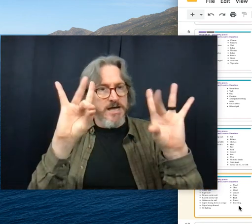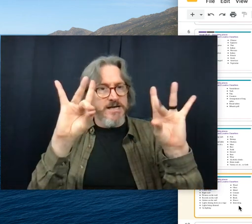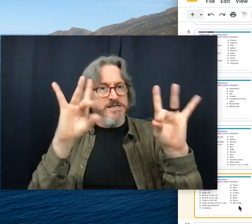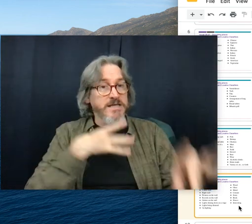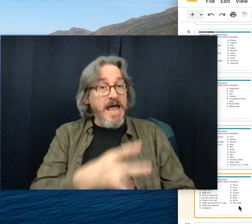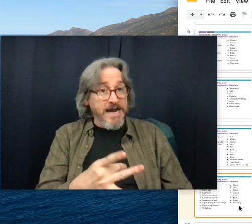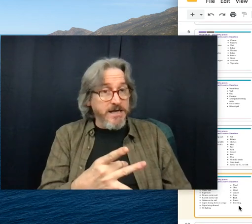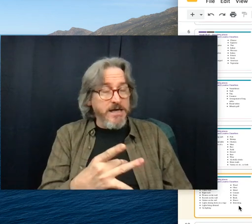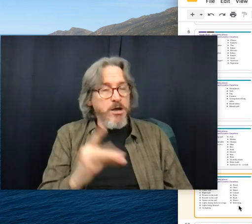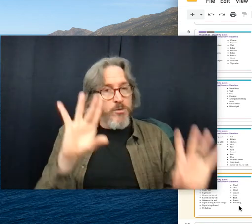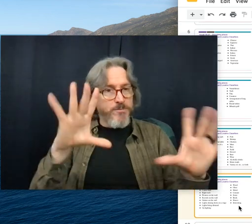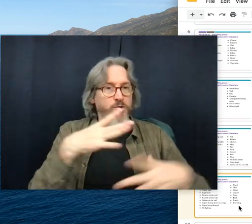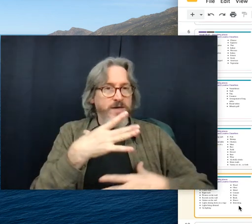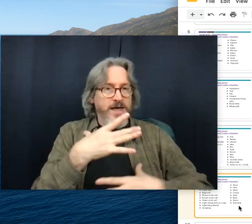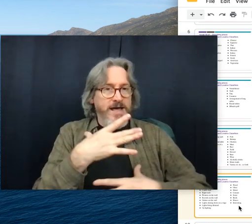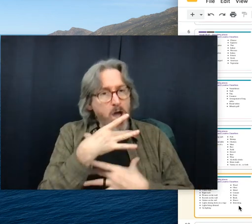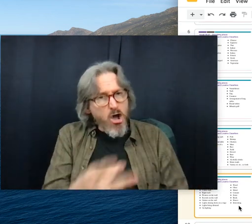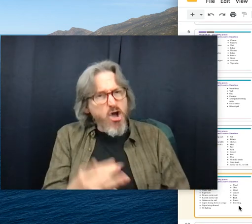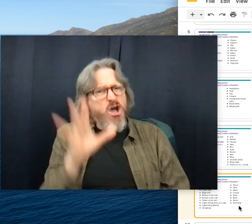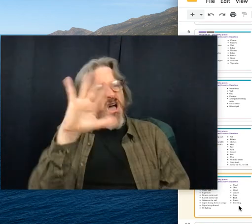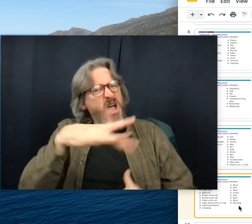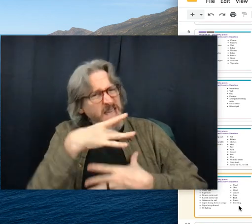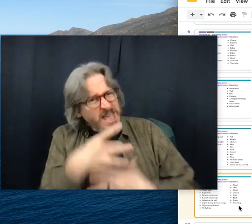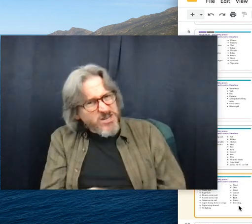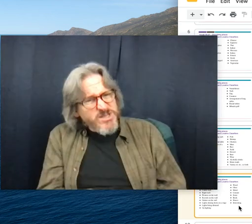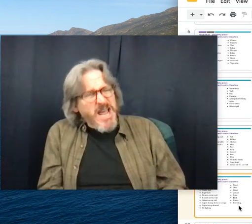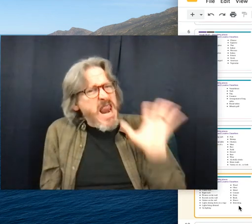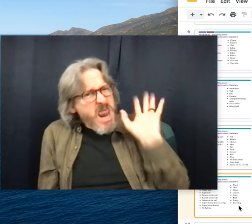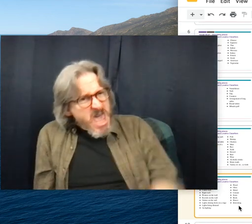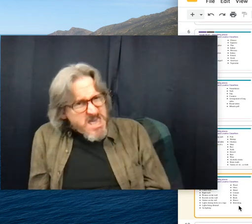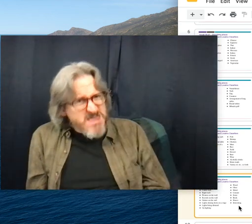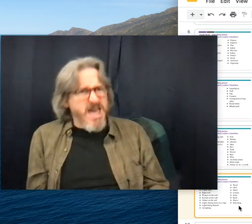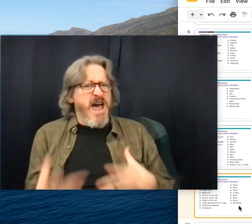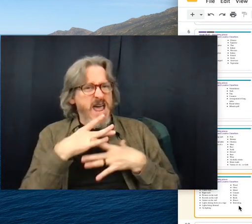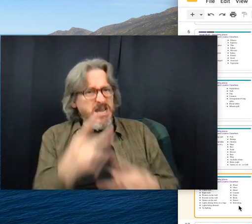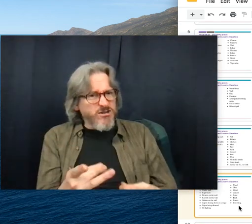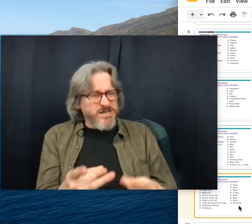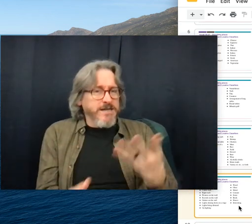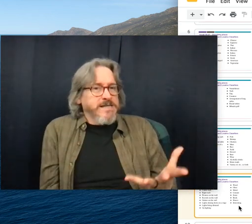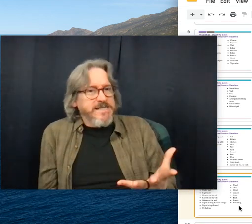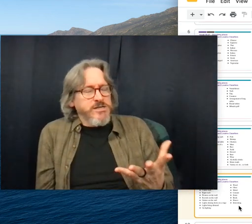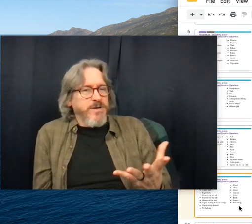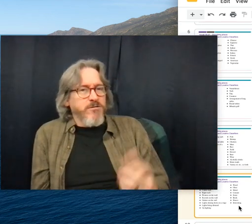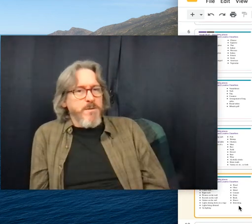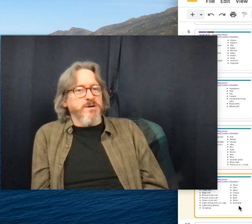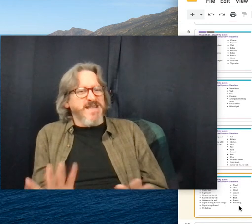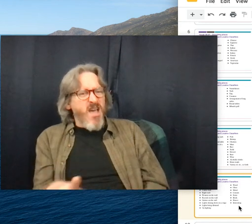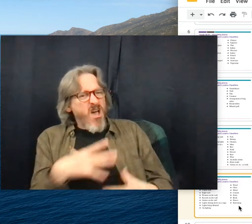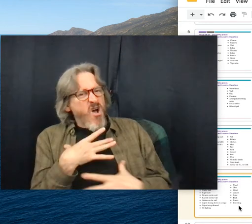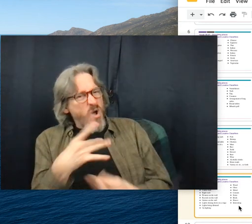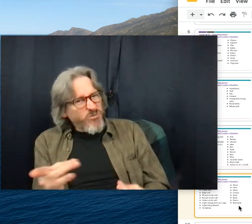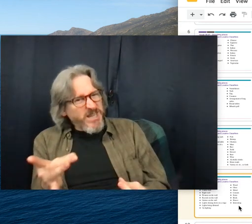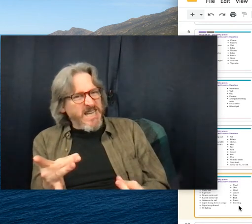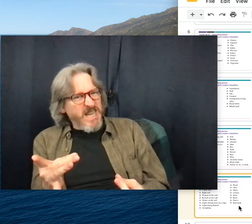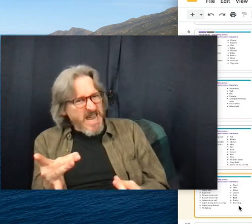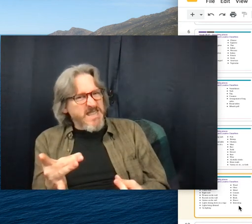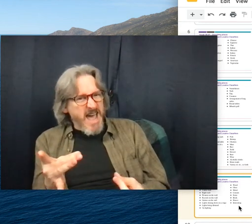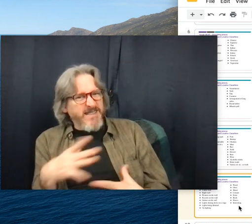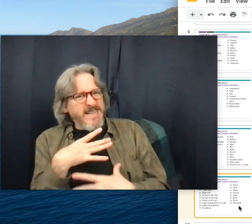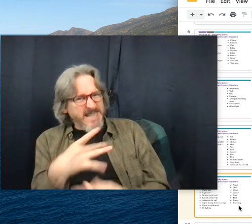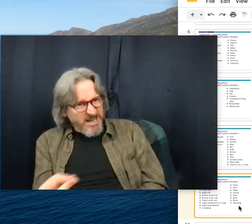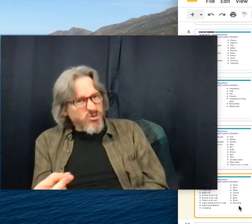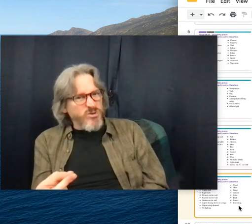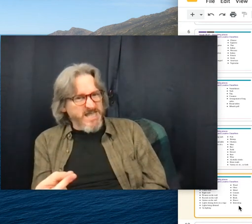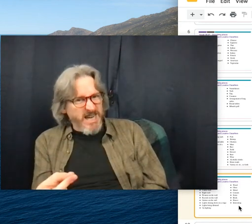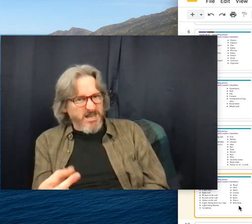interesting, and it's like with both hands. Interesting. I like that. Interesting. That's the easiest way I remember. It's like, oh, I really like